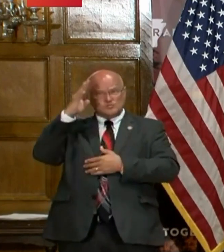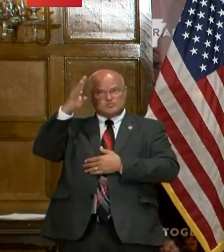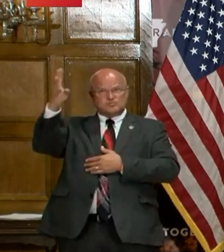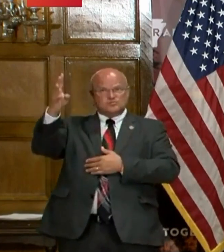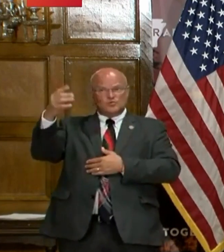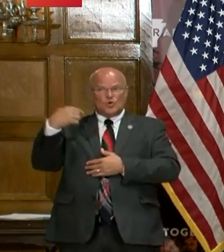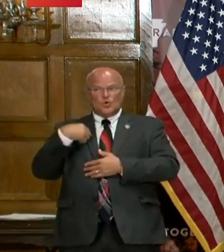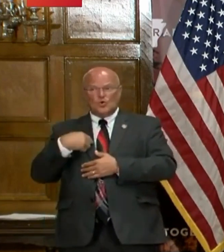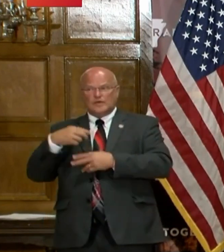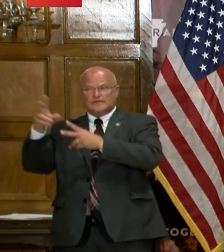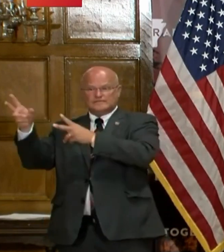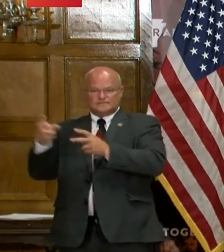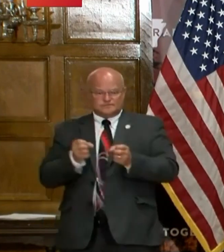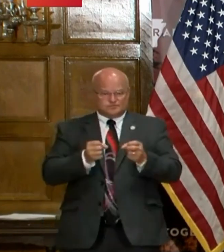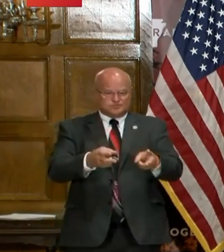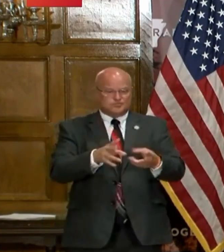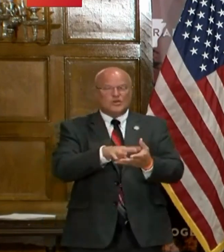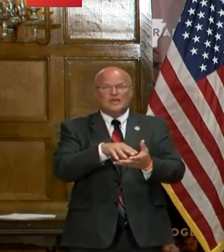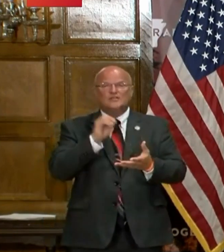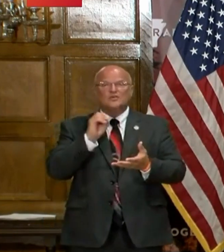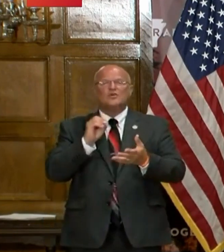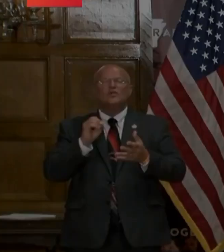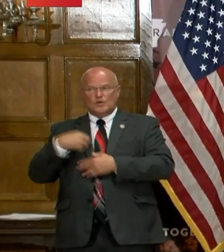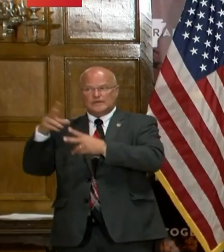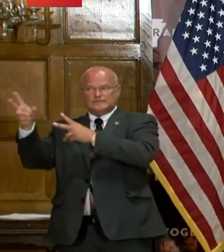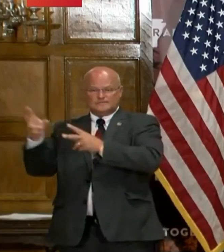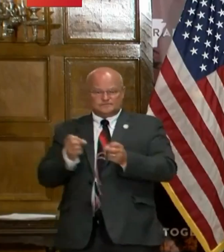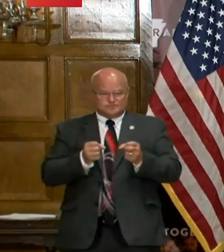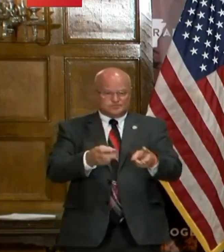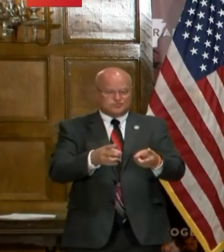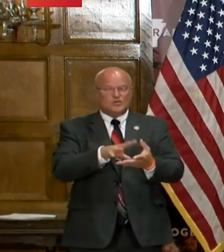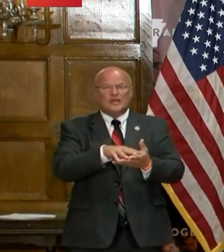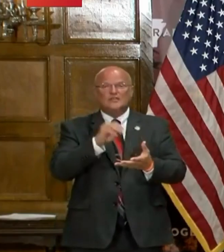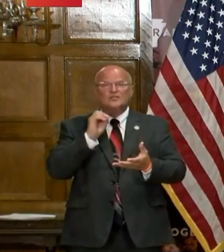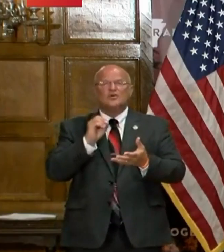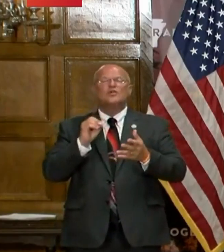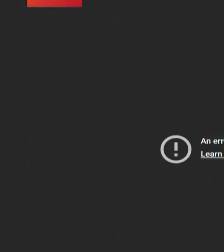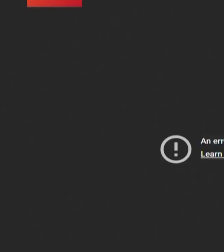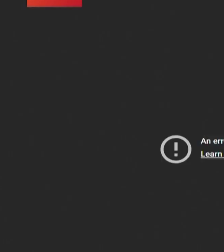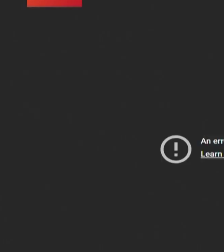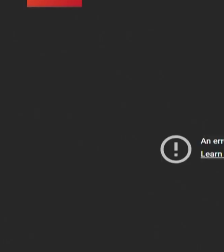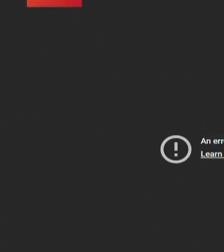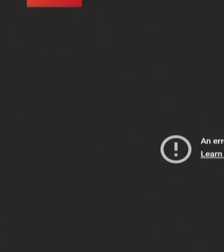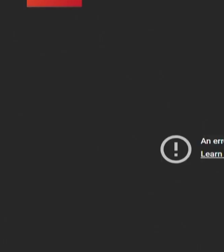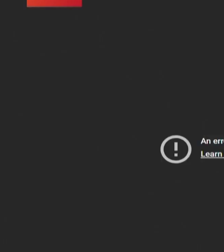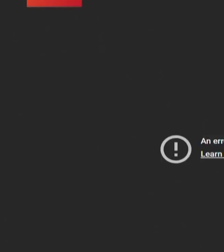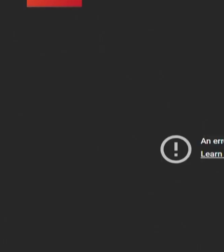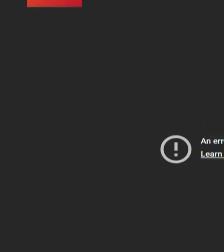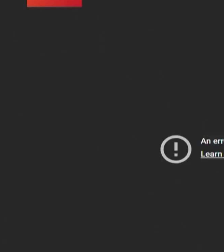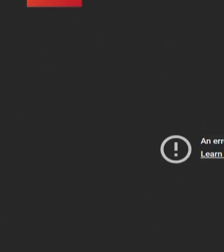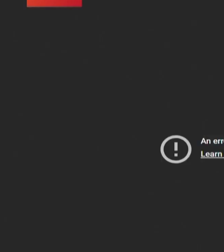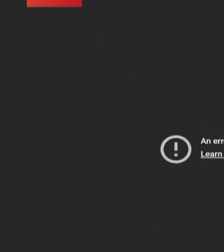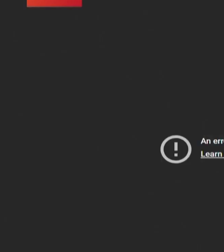can implement or that we can learn, we certainly want to learn. We certainly want